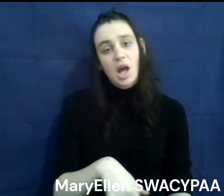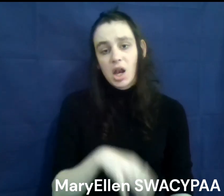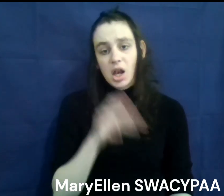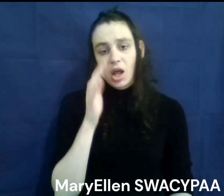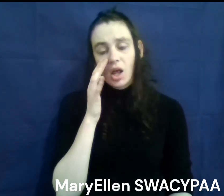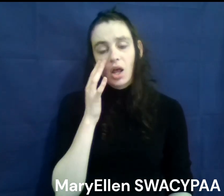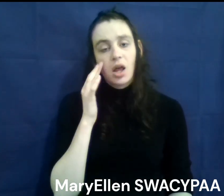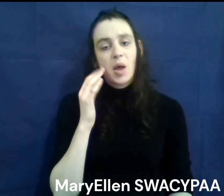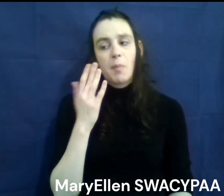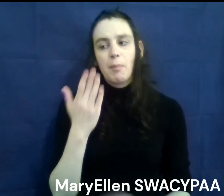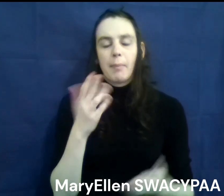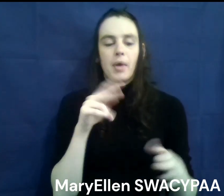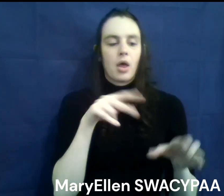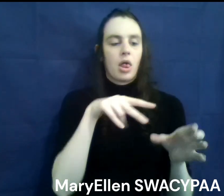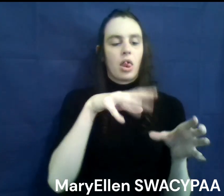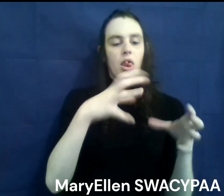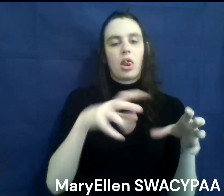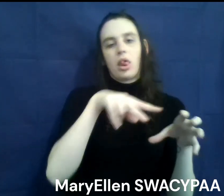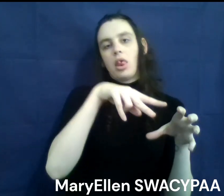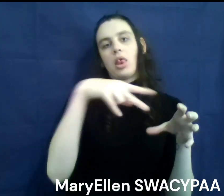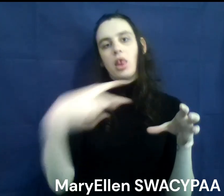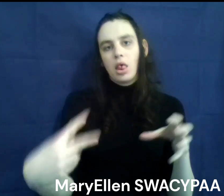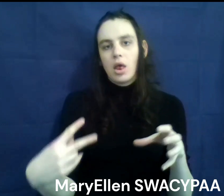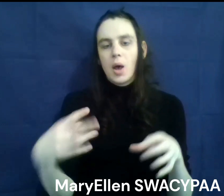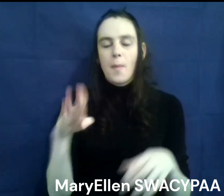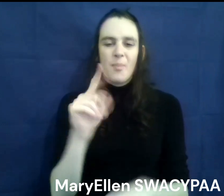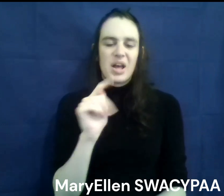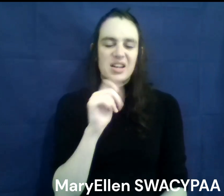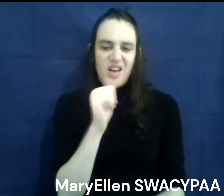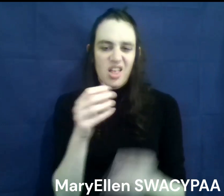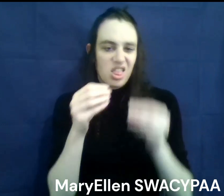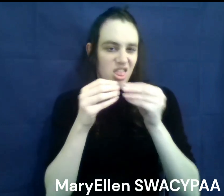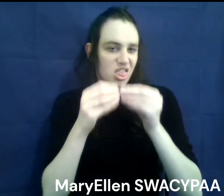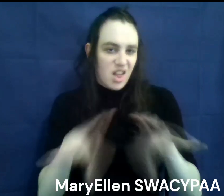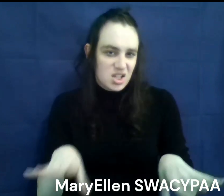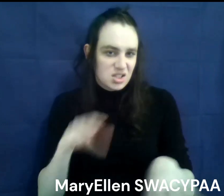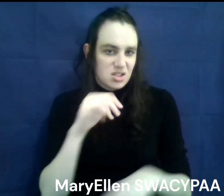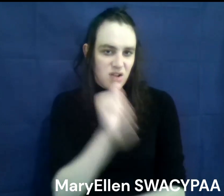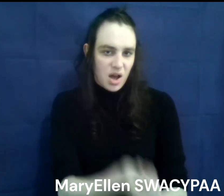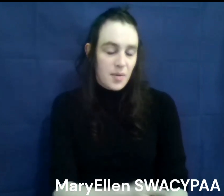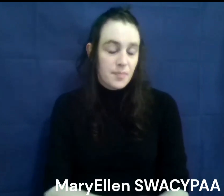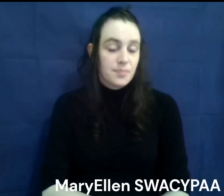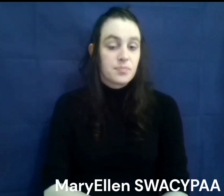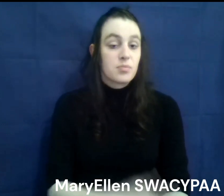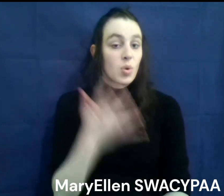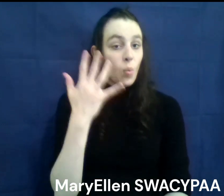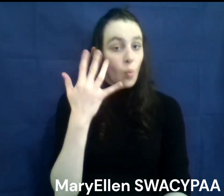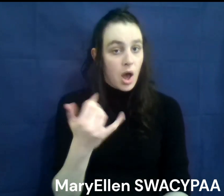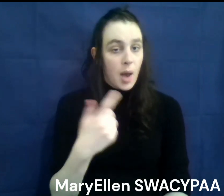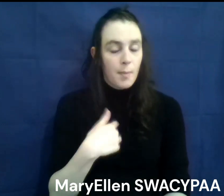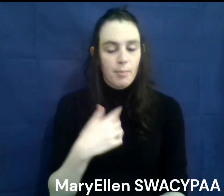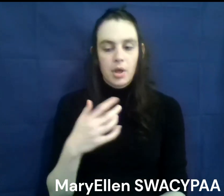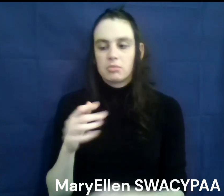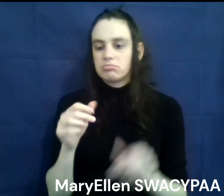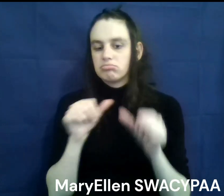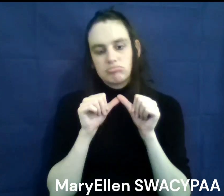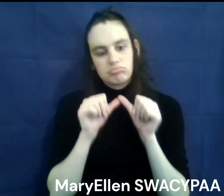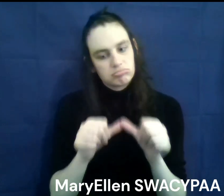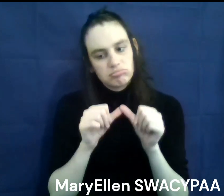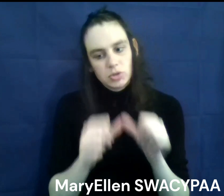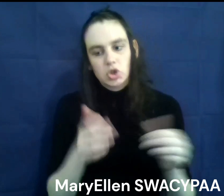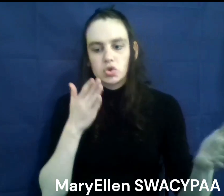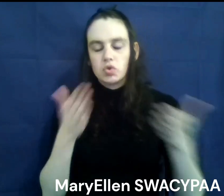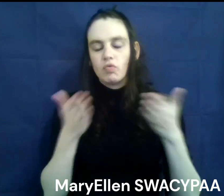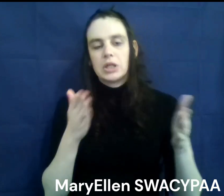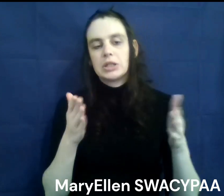sideways off it, but I haven't really lost it. And I feel that's because I have continually been in service. I haven't